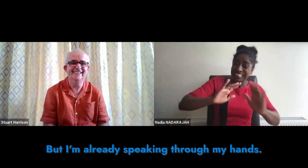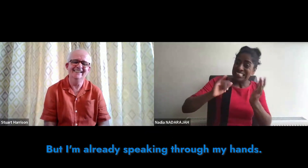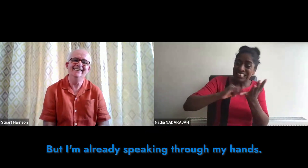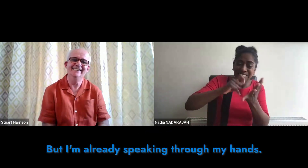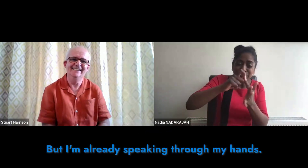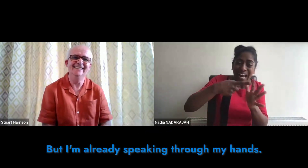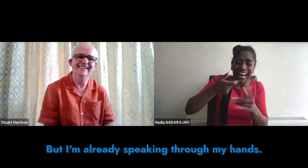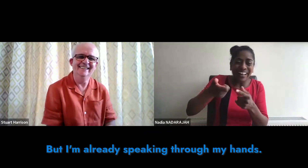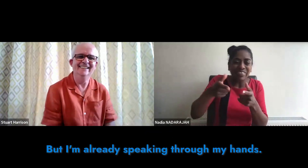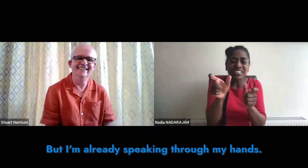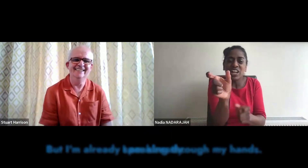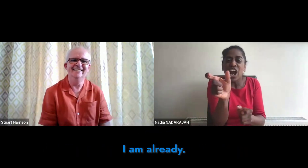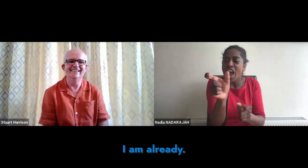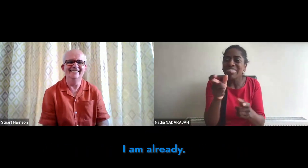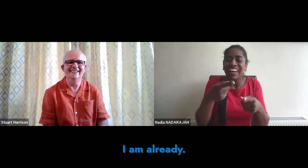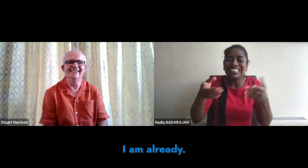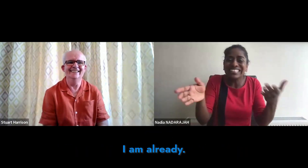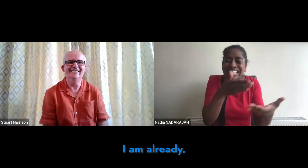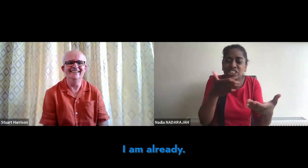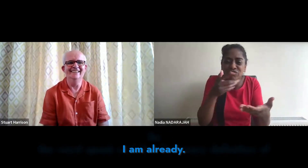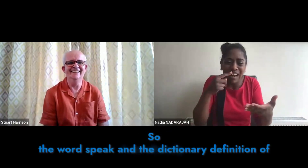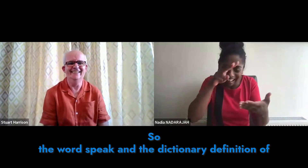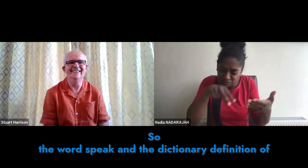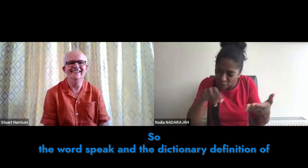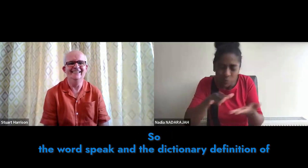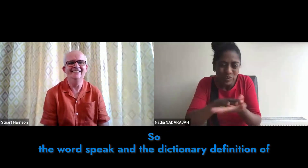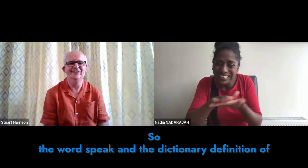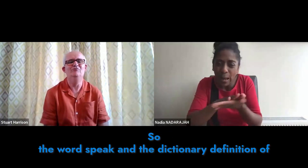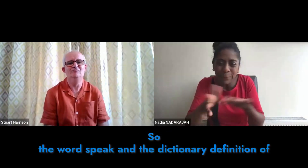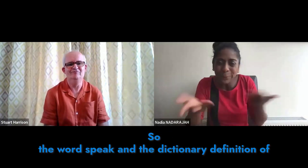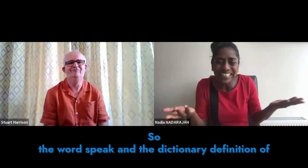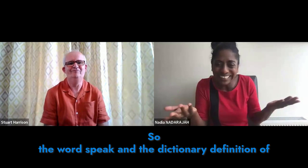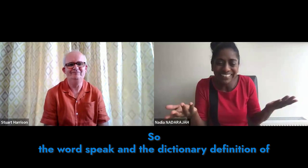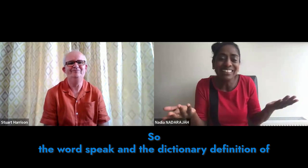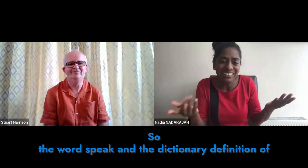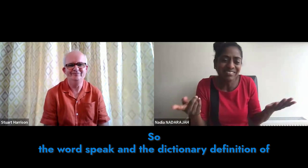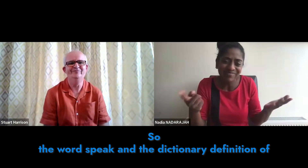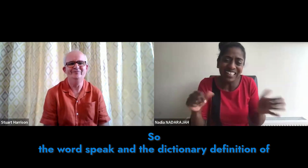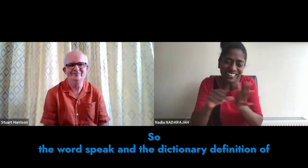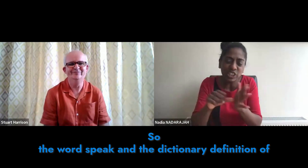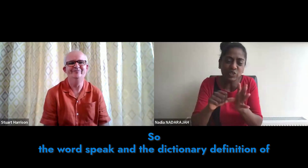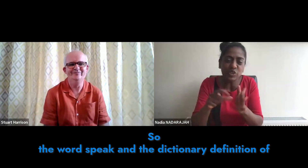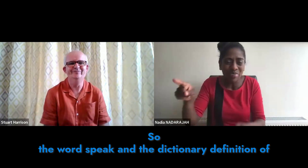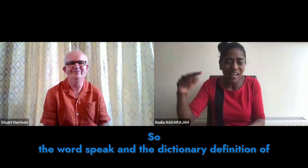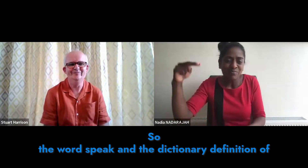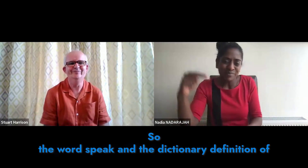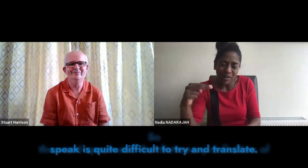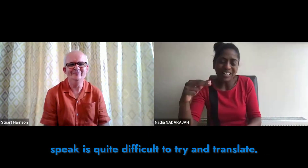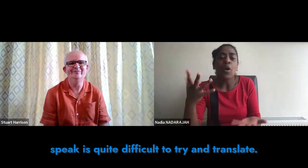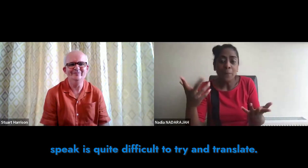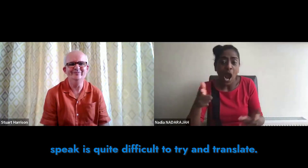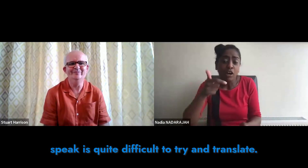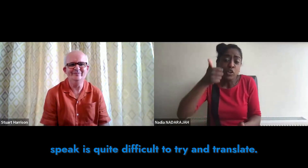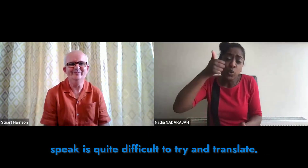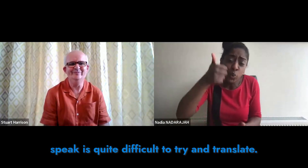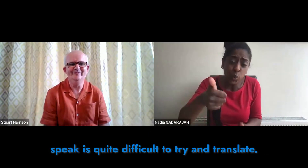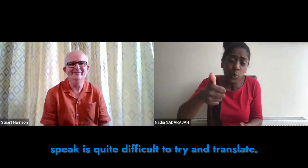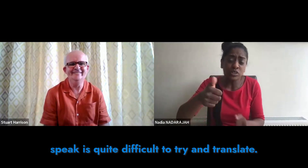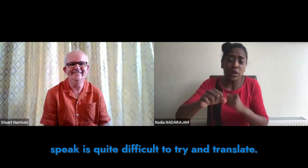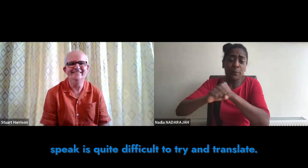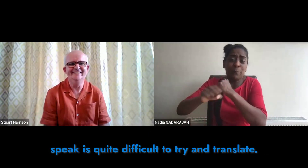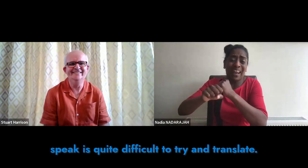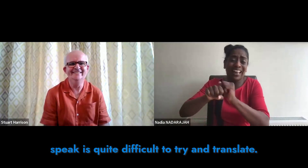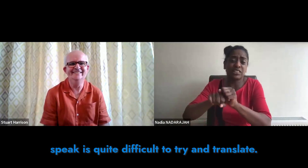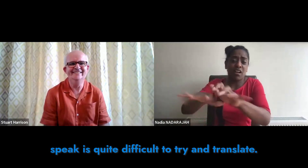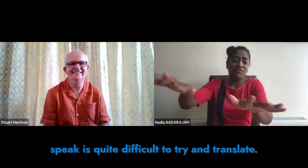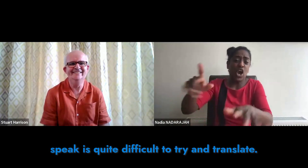already speaking through my hands. I am already. So the word speak and the dictionary definition of speak is quite